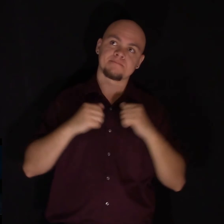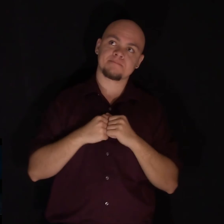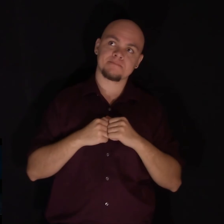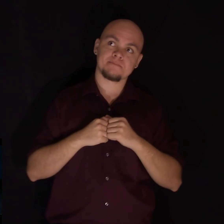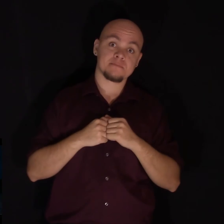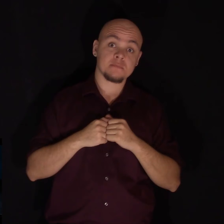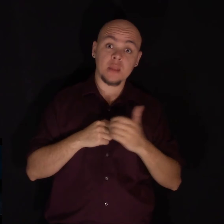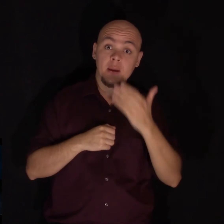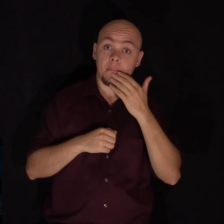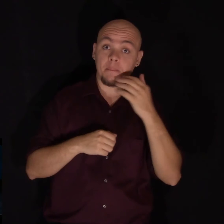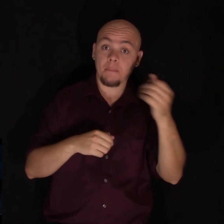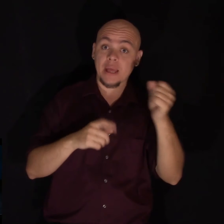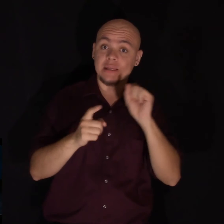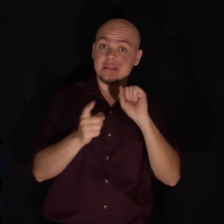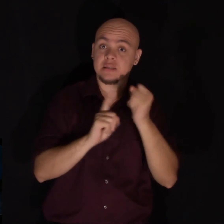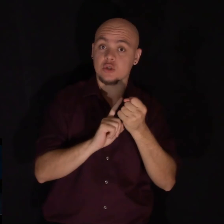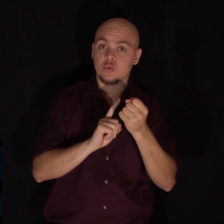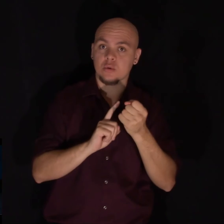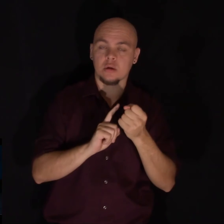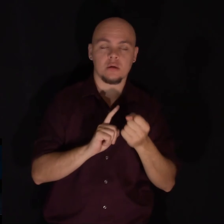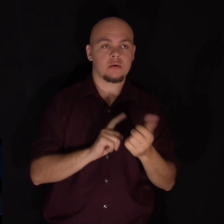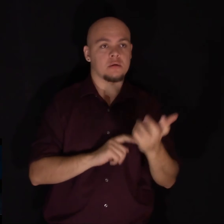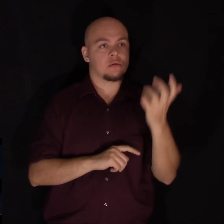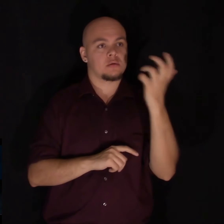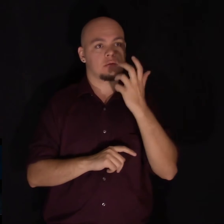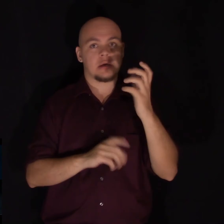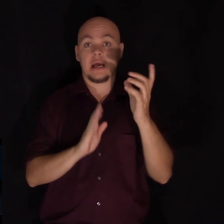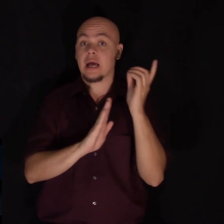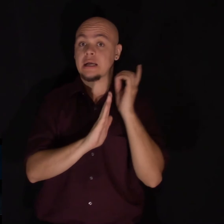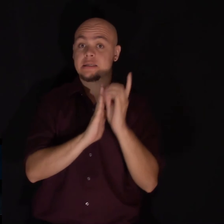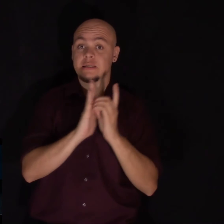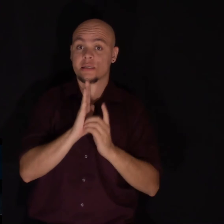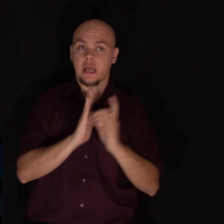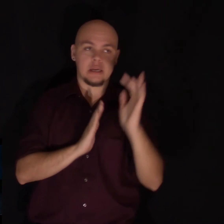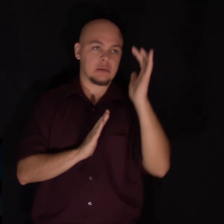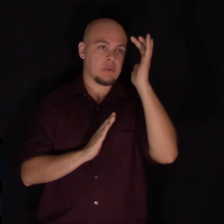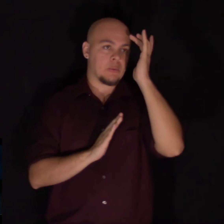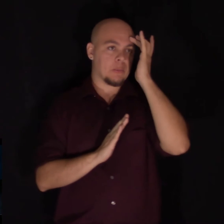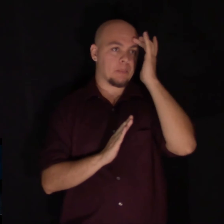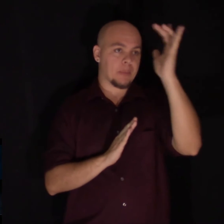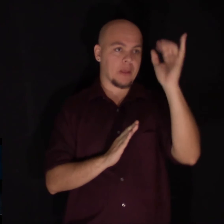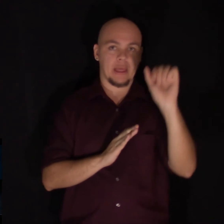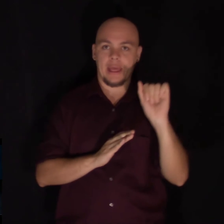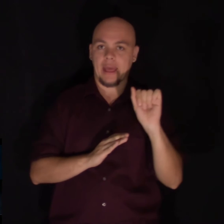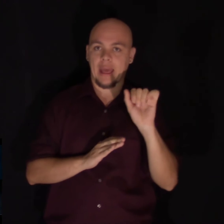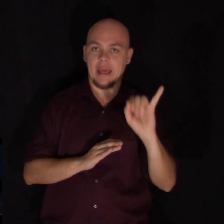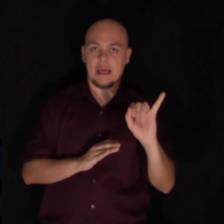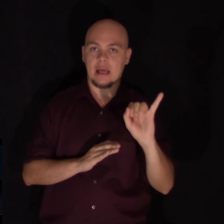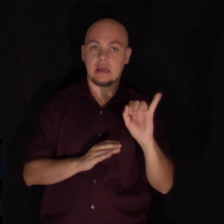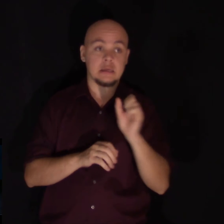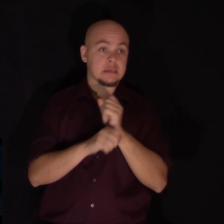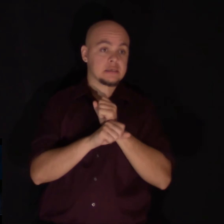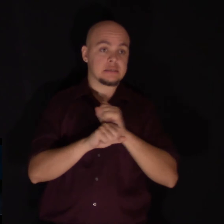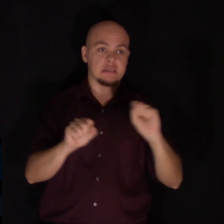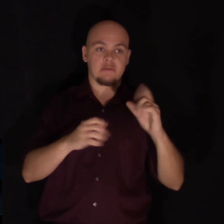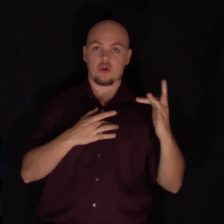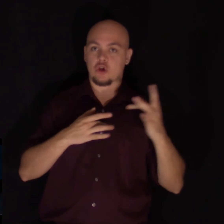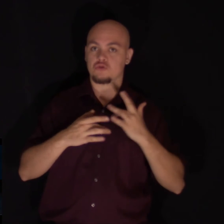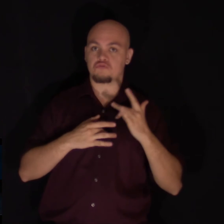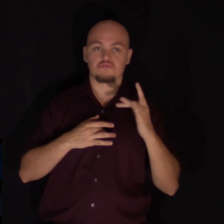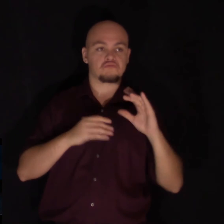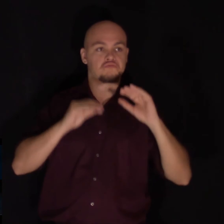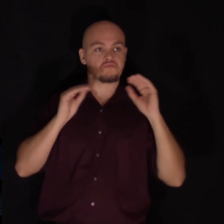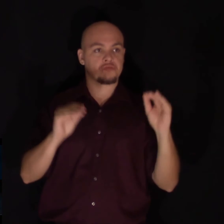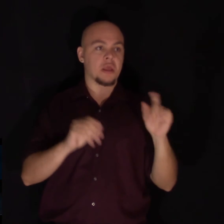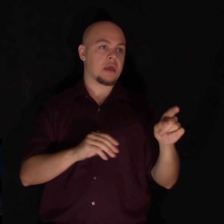the best case scenario. So imagine we hit upon a design of superintelligent AI that has no safety concerns. We have the perfect